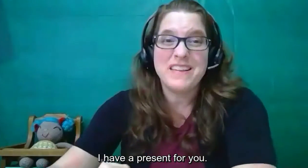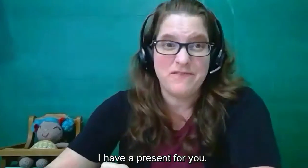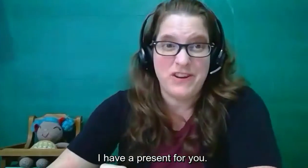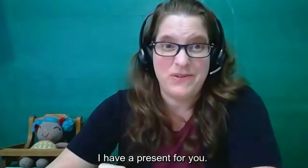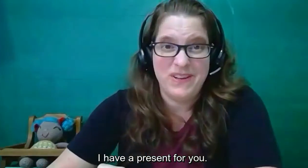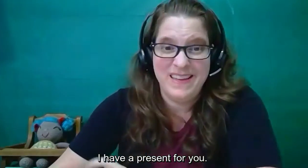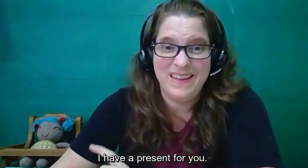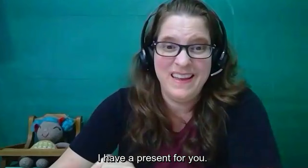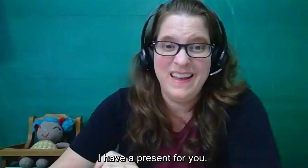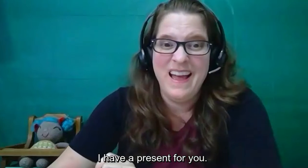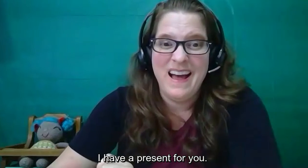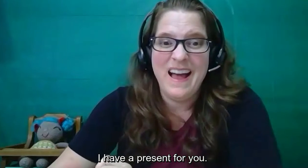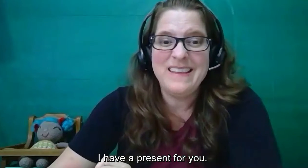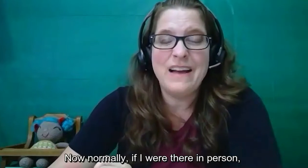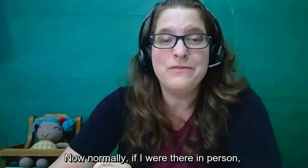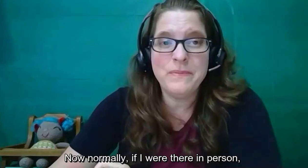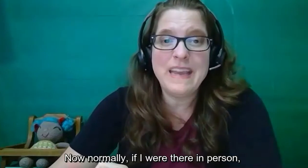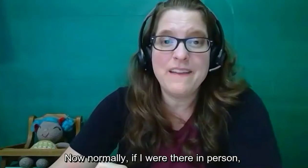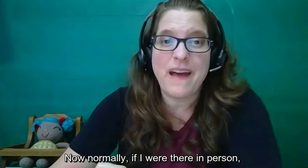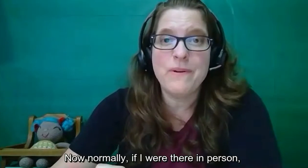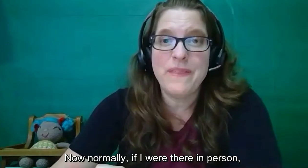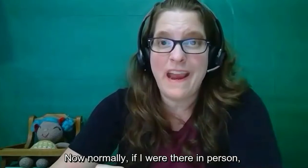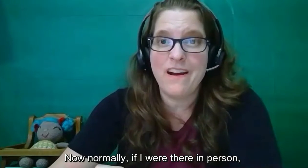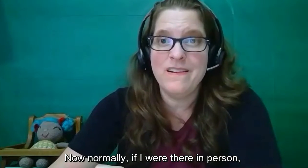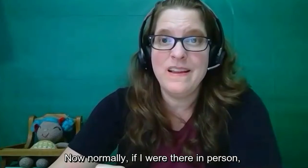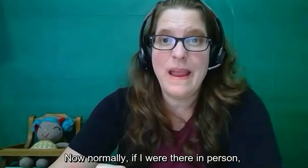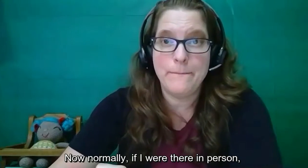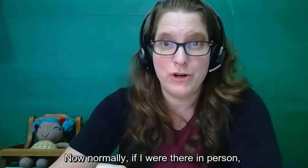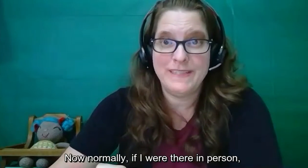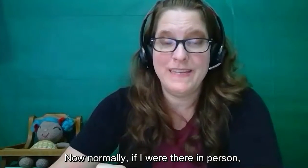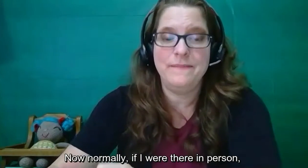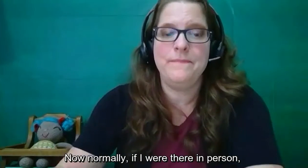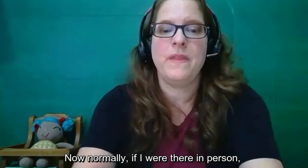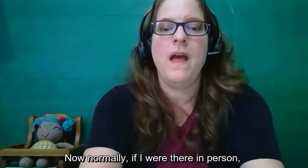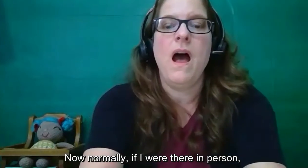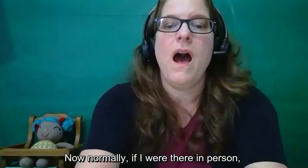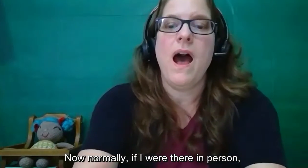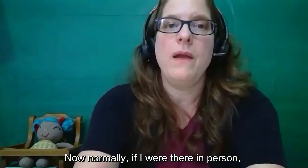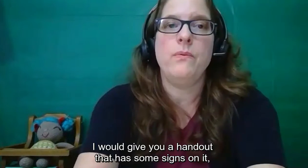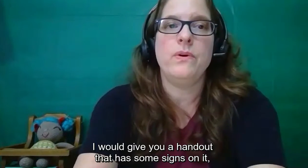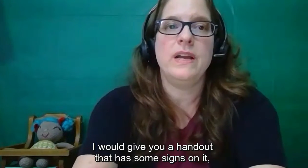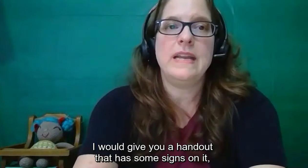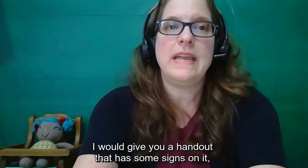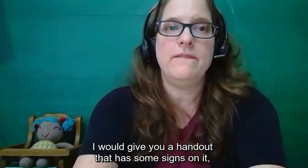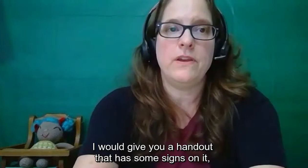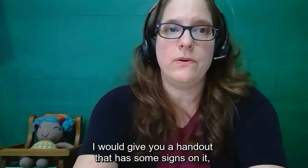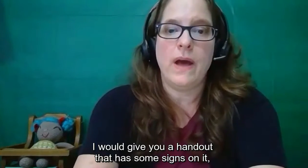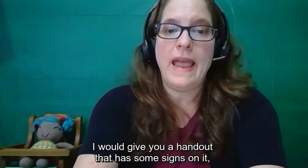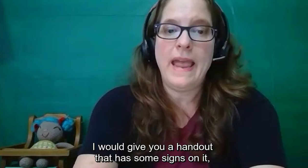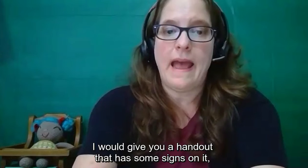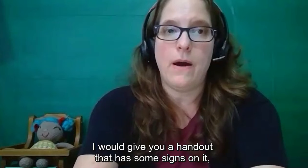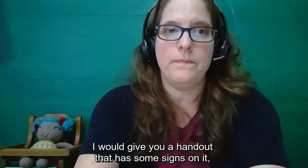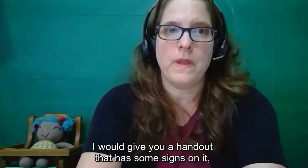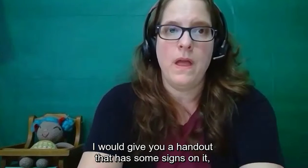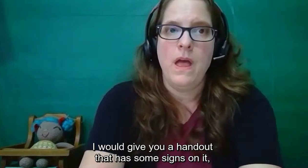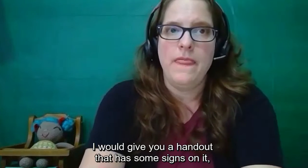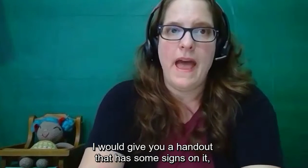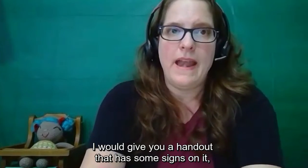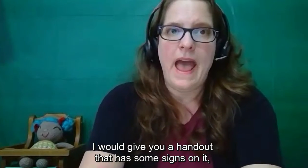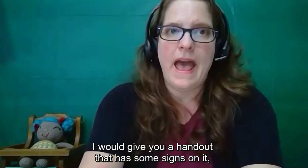for you. Now, normally, if I were there in person, I would give you a handout that